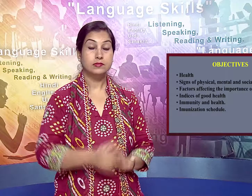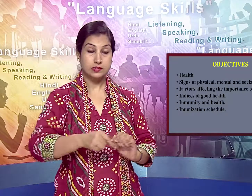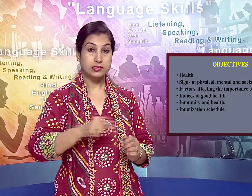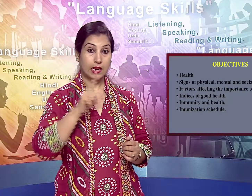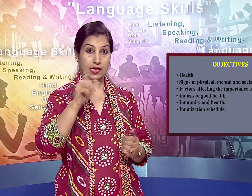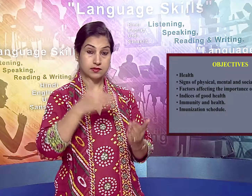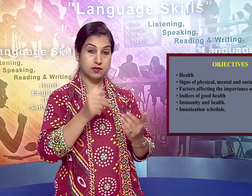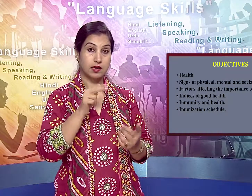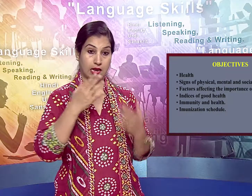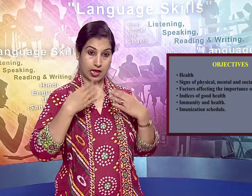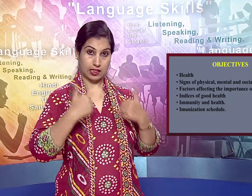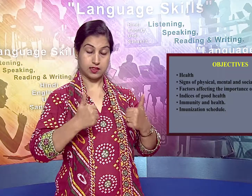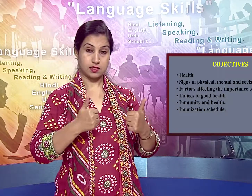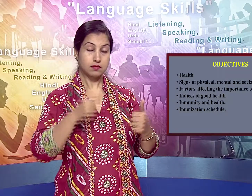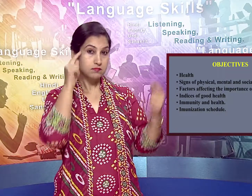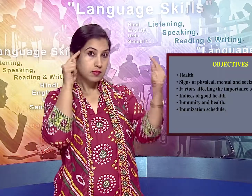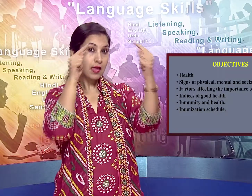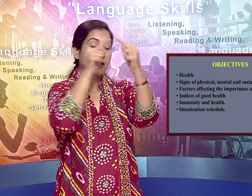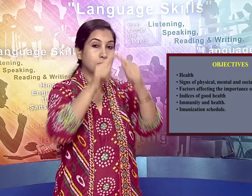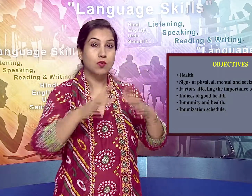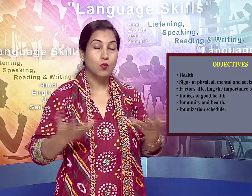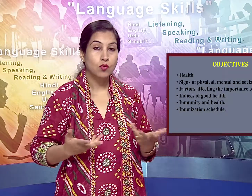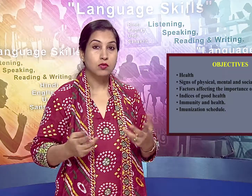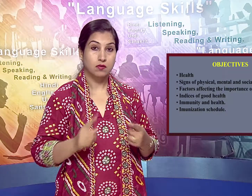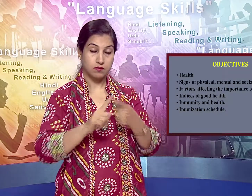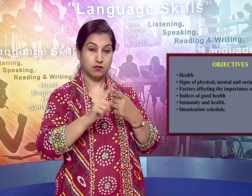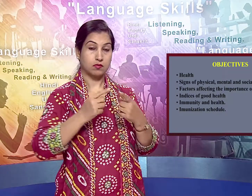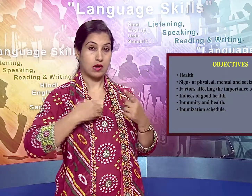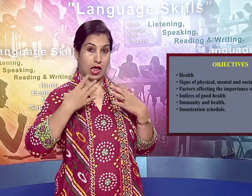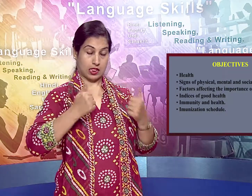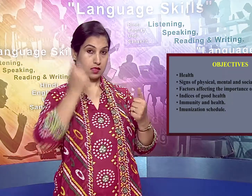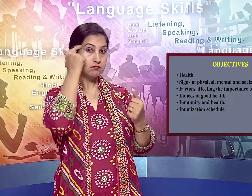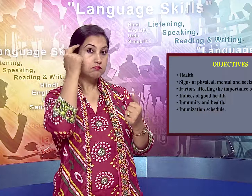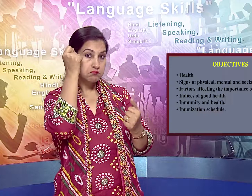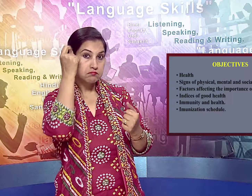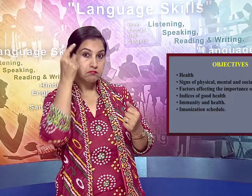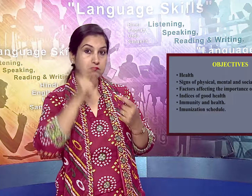lesson health are: we know about our health,